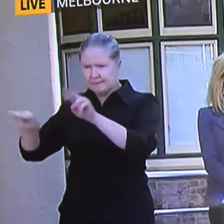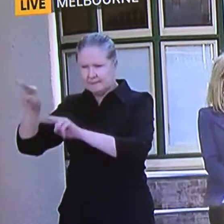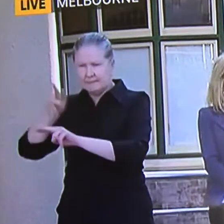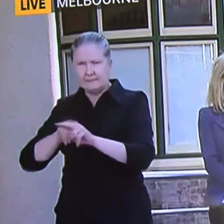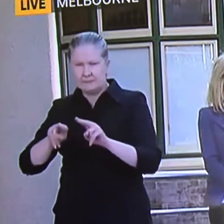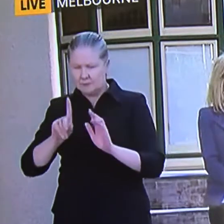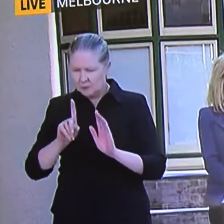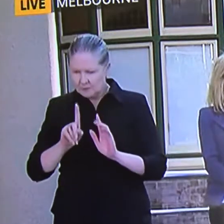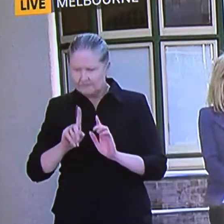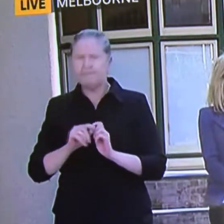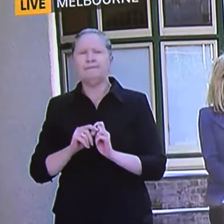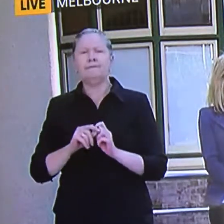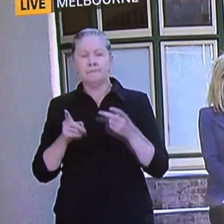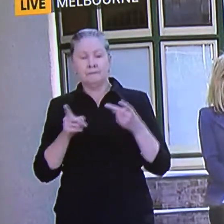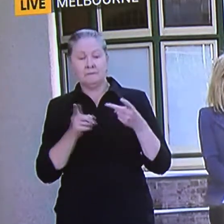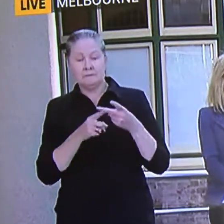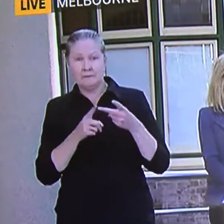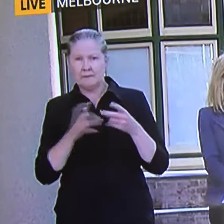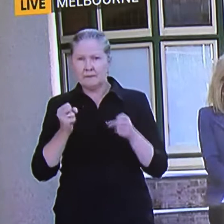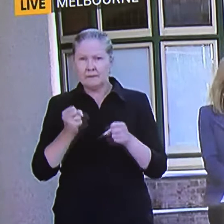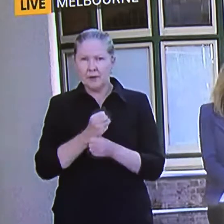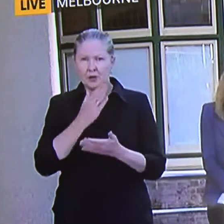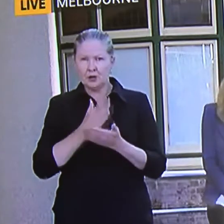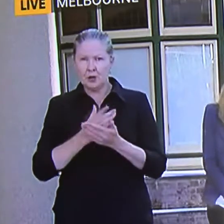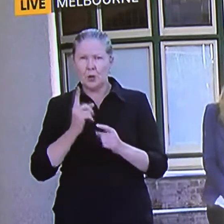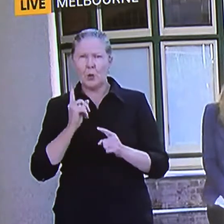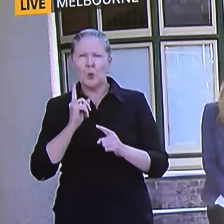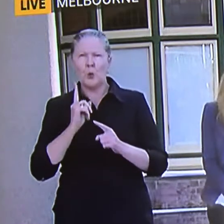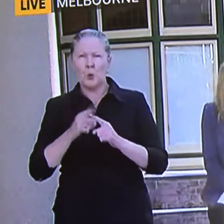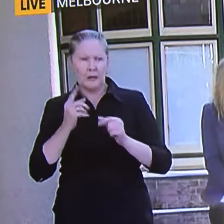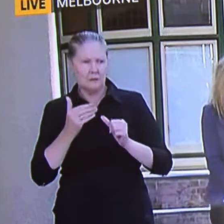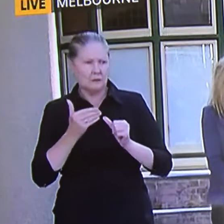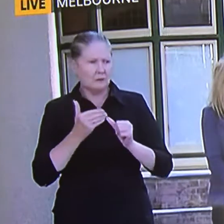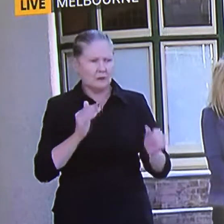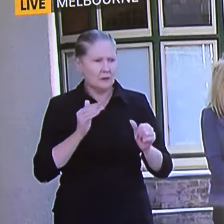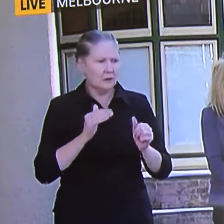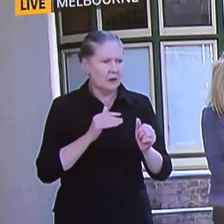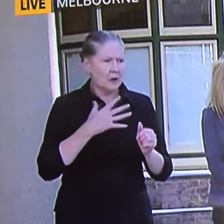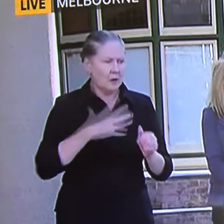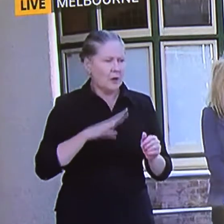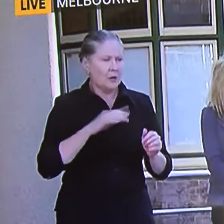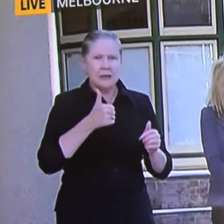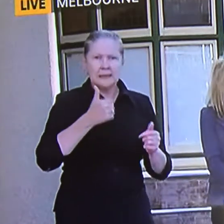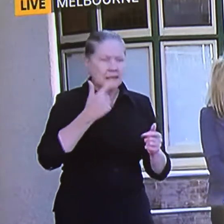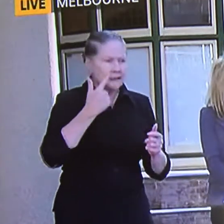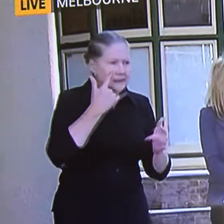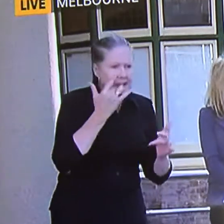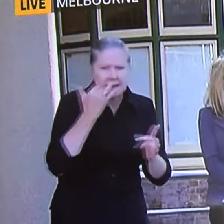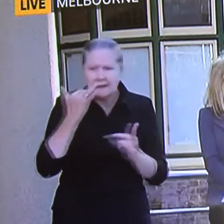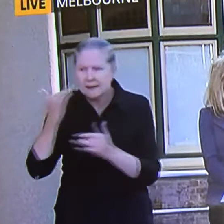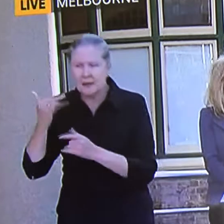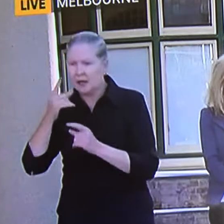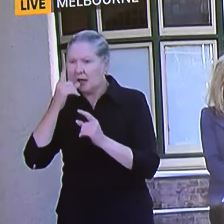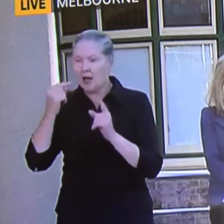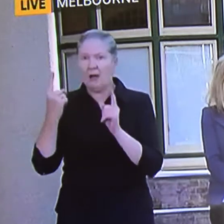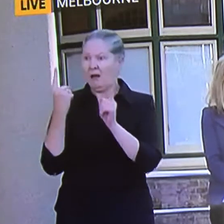it's about making sure that we have rapid response capability. Testing, the tracing